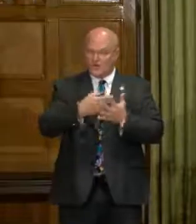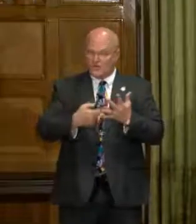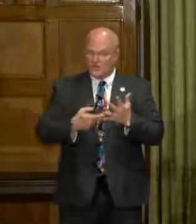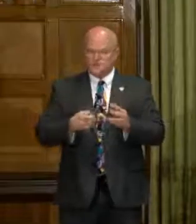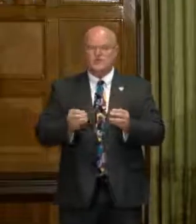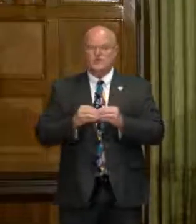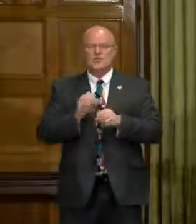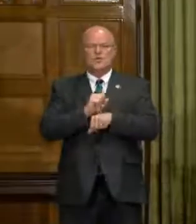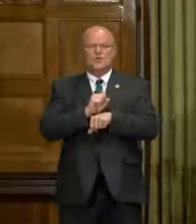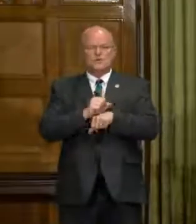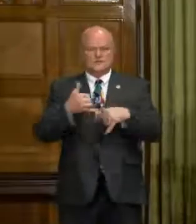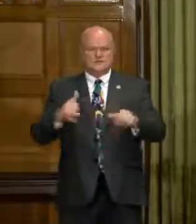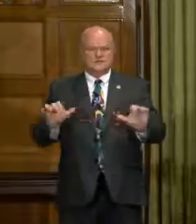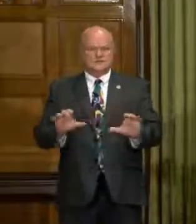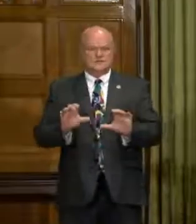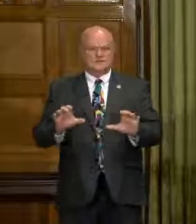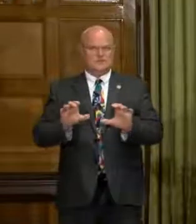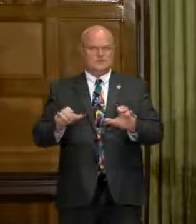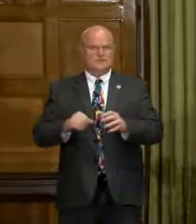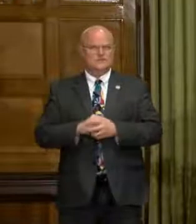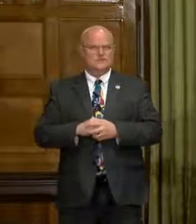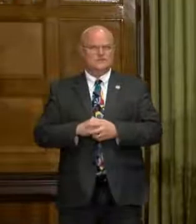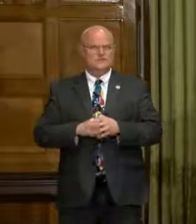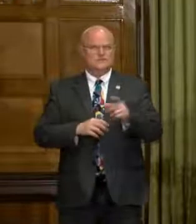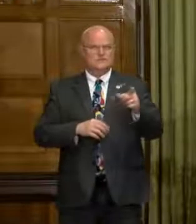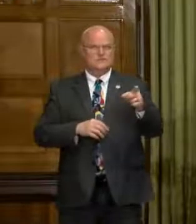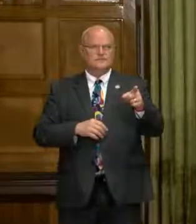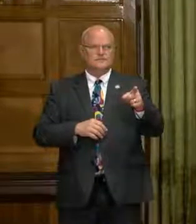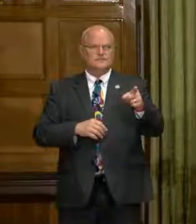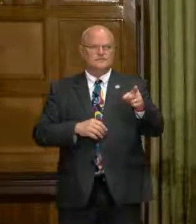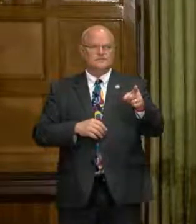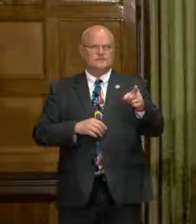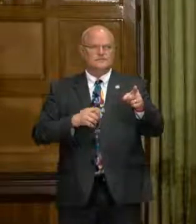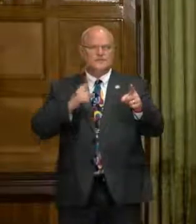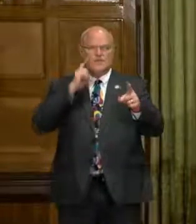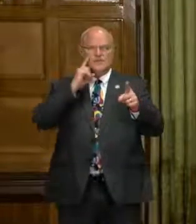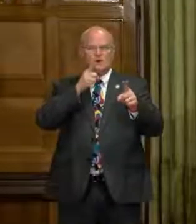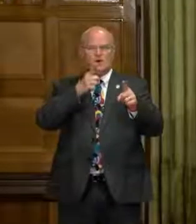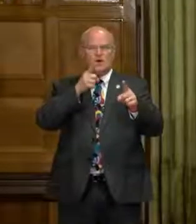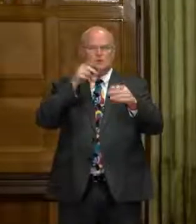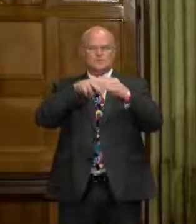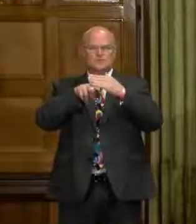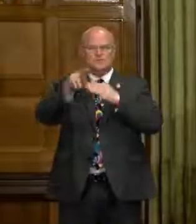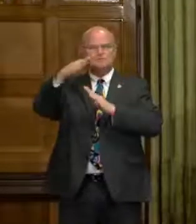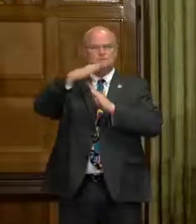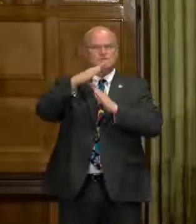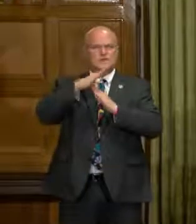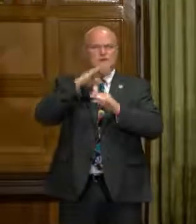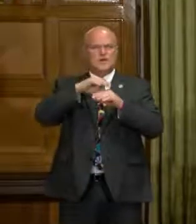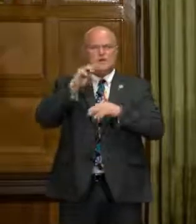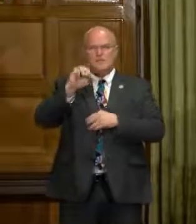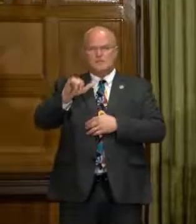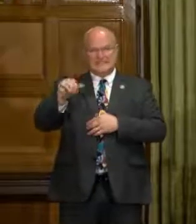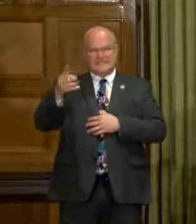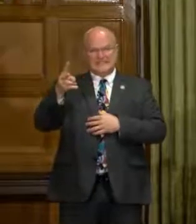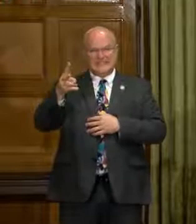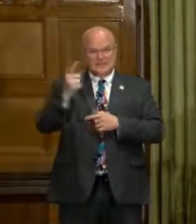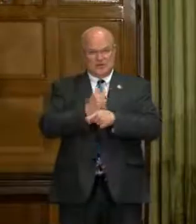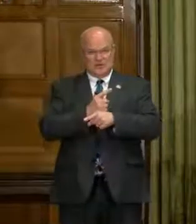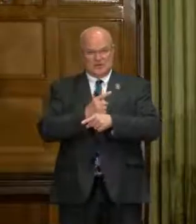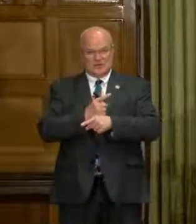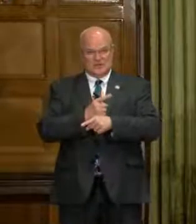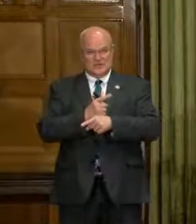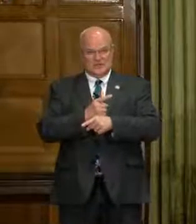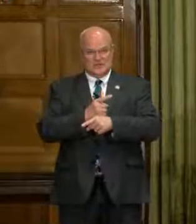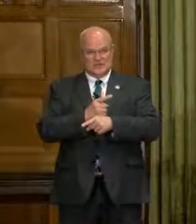bit more work to do on each of them. With the goal being May 4th, the peak was projected this week to be on May 2nd, I